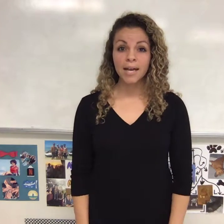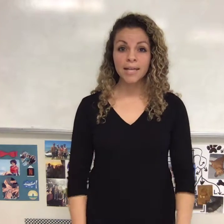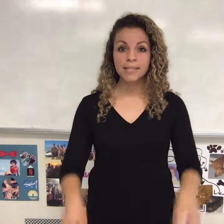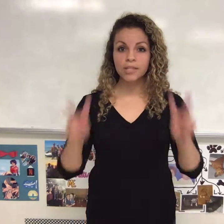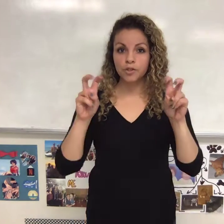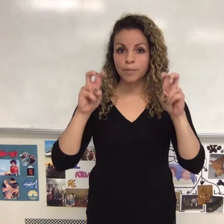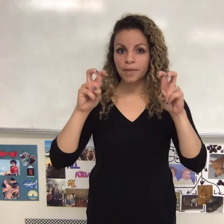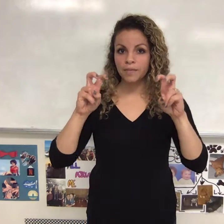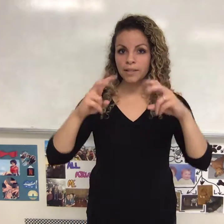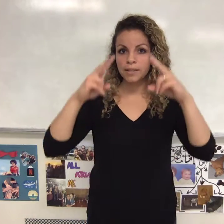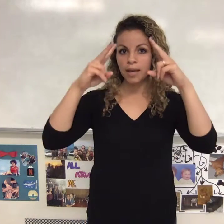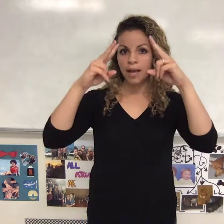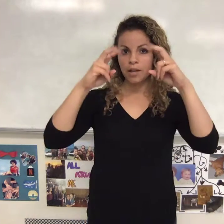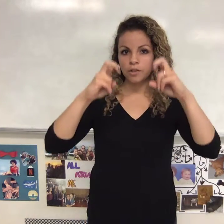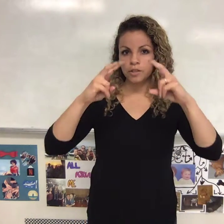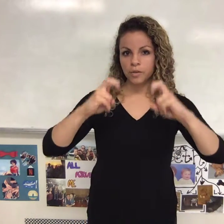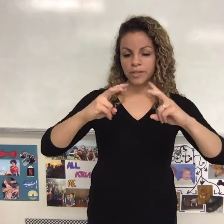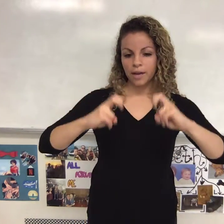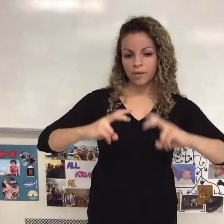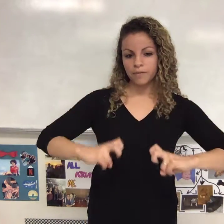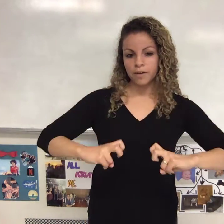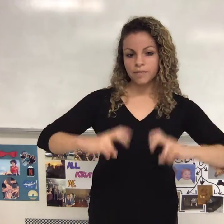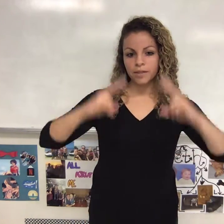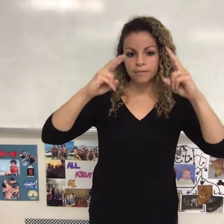Analyze is 2 bent V's, and you just go down right in front of you.